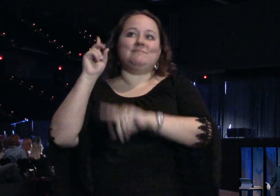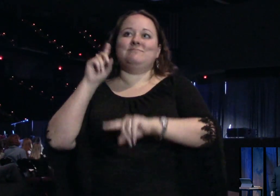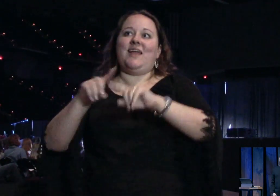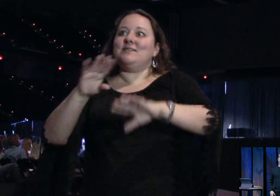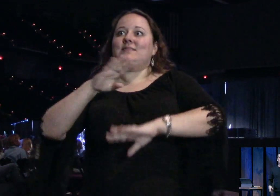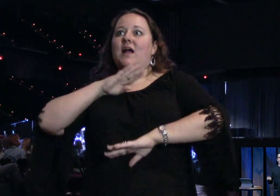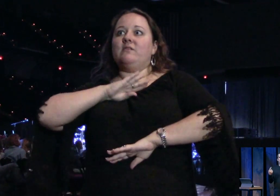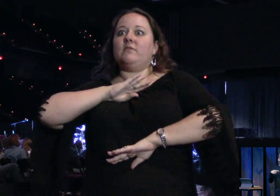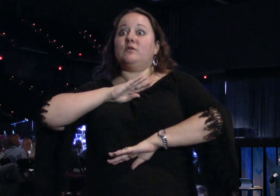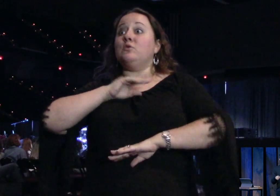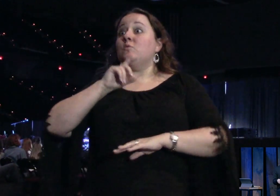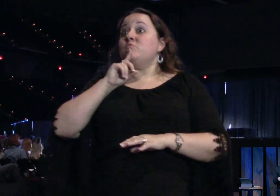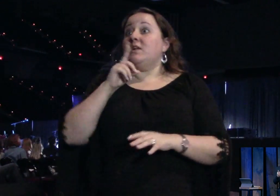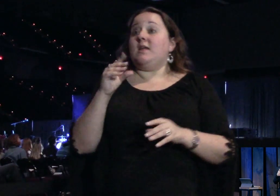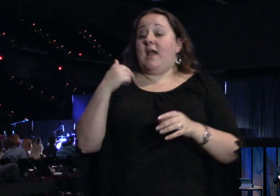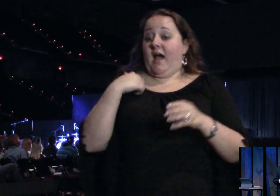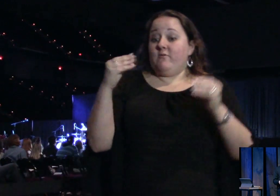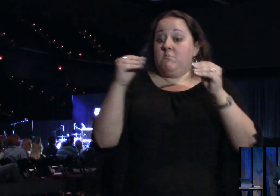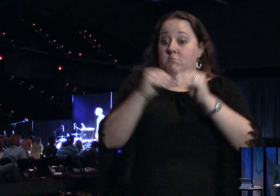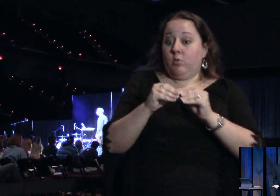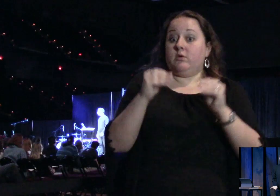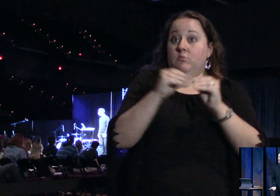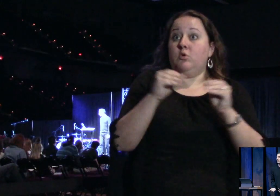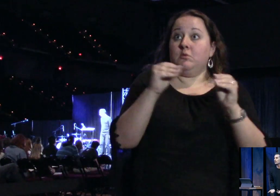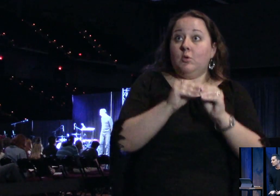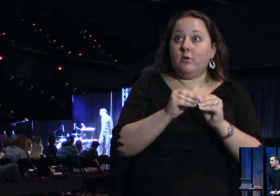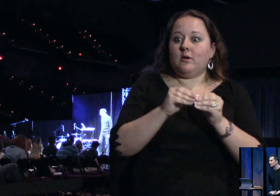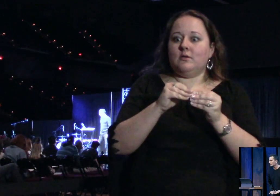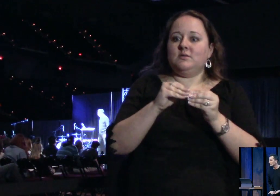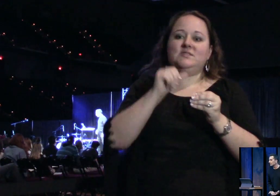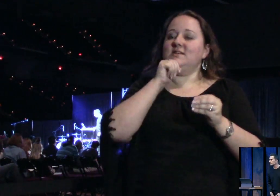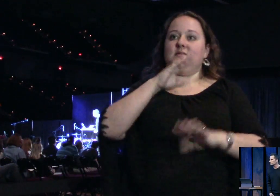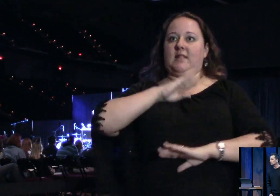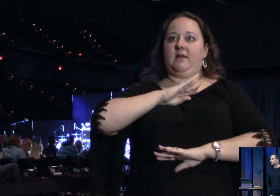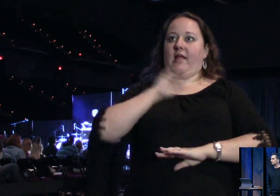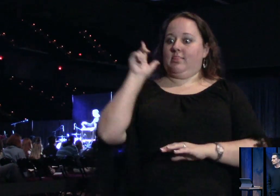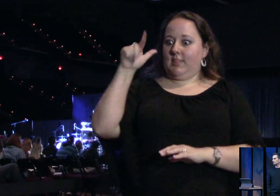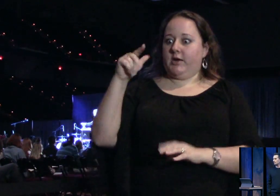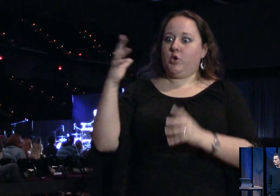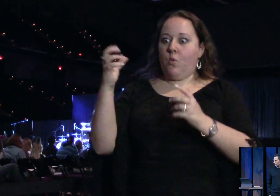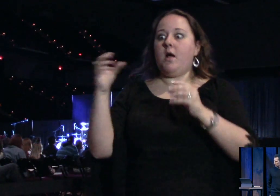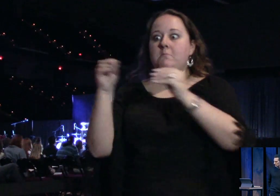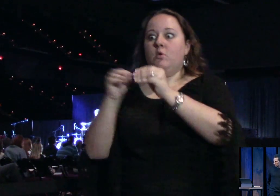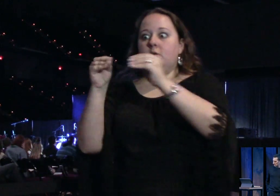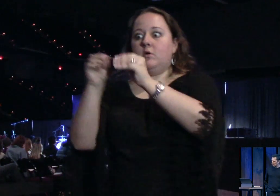can't satisfy. In actuality, the more you have, the more you want.